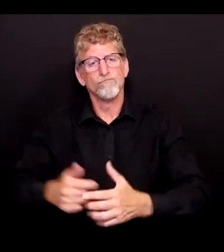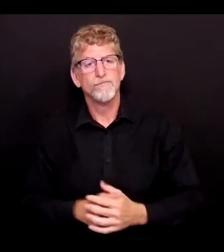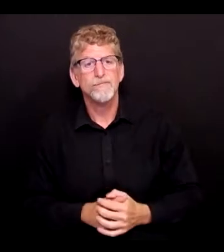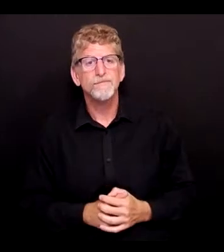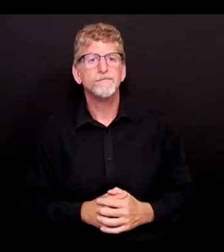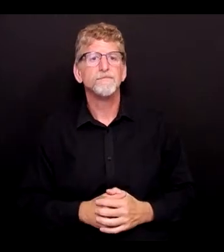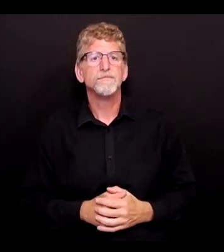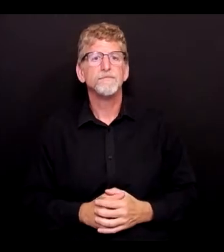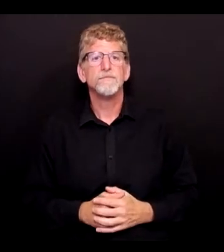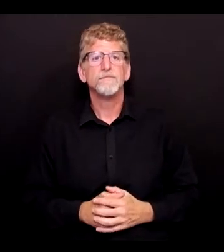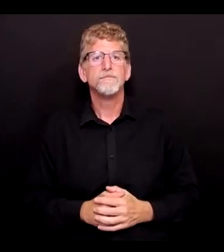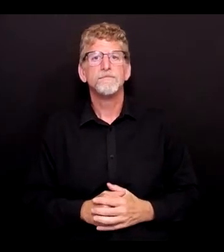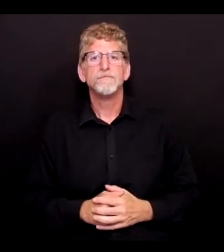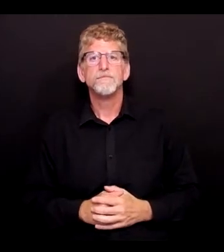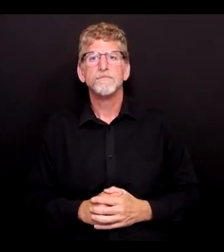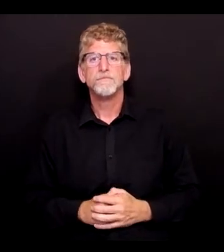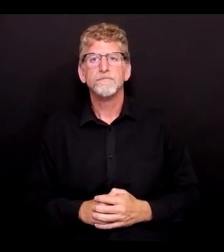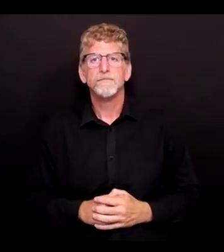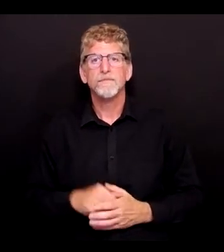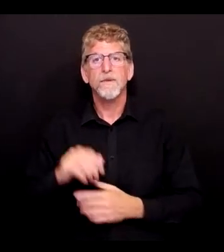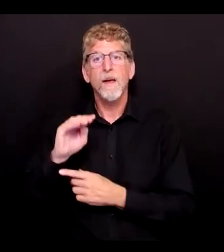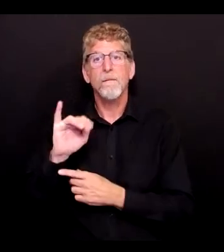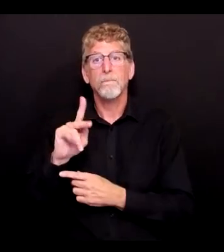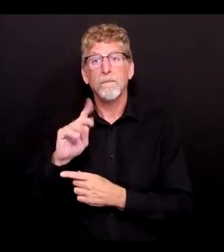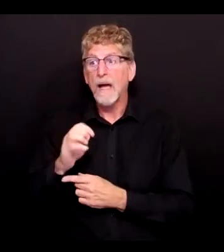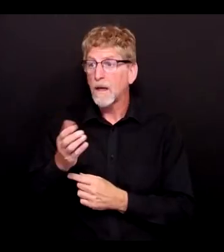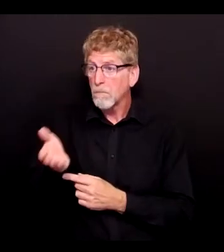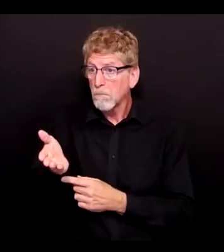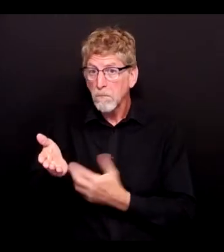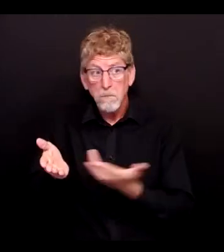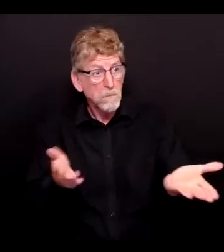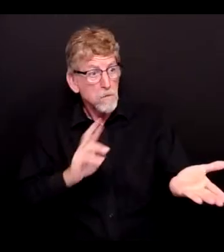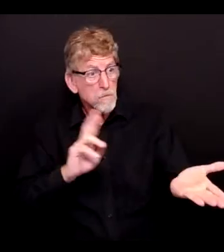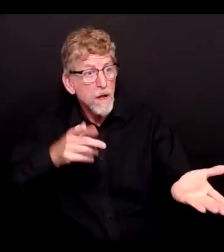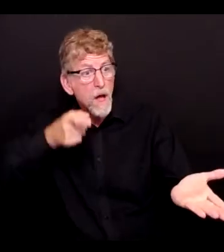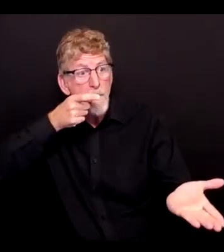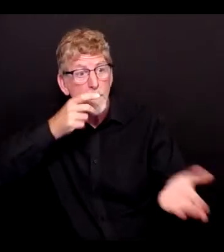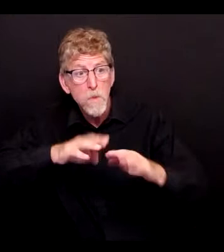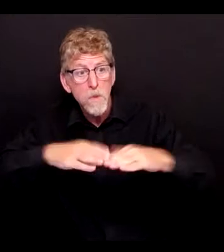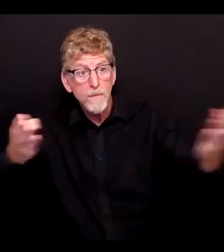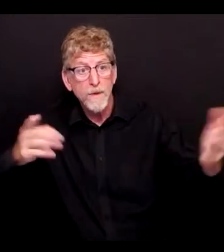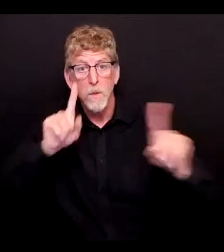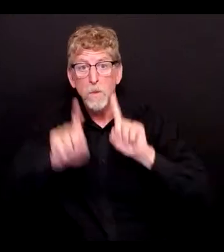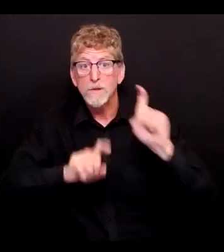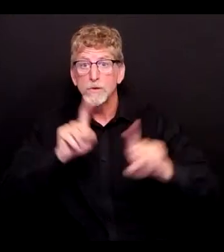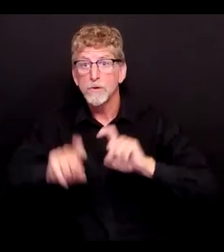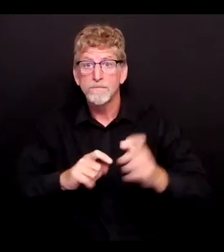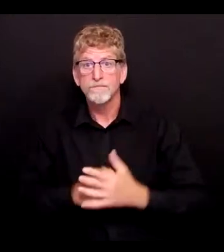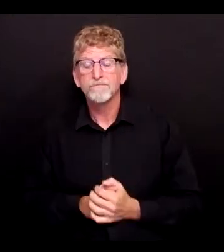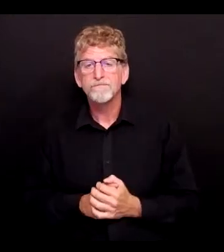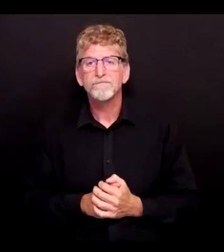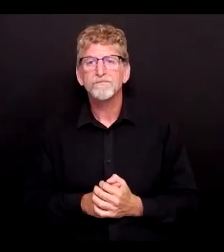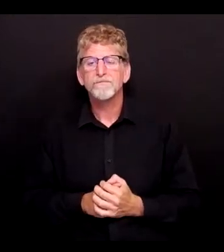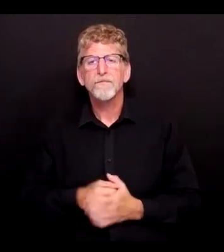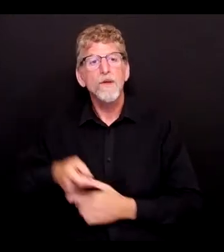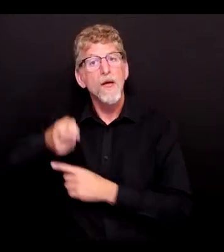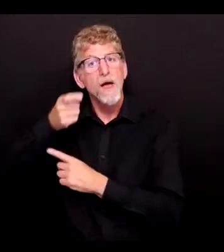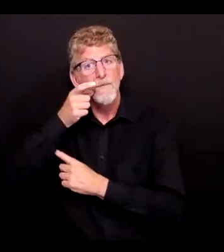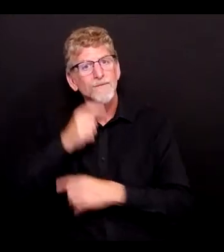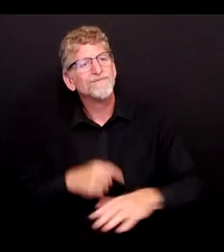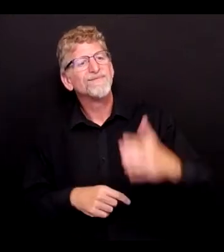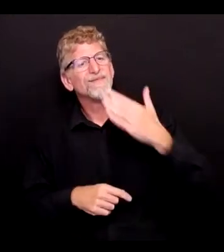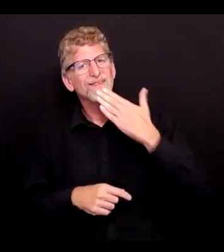Thank you very much. Operator, we are ready to take questions. Thank you. And as a reminder, if you would like to ask a question, please